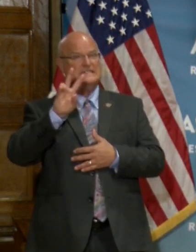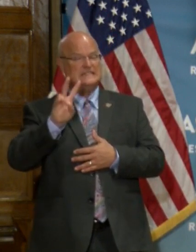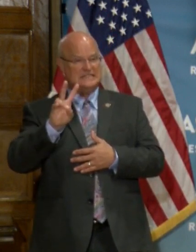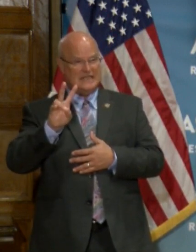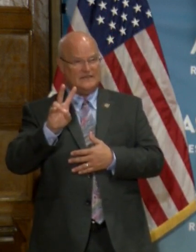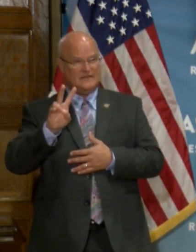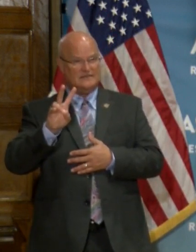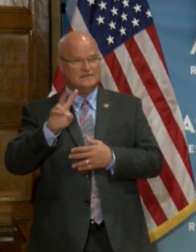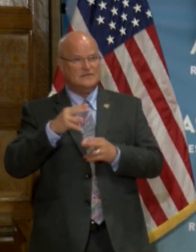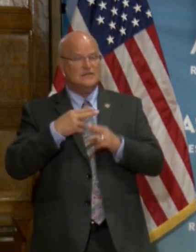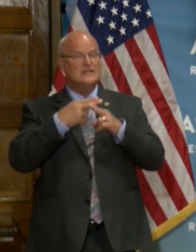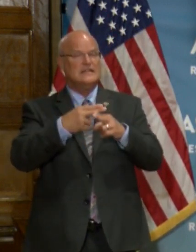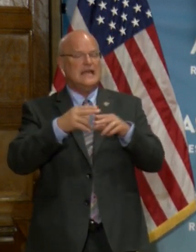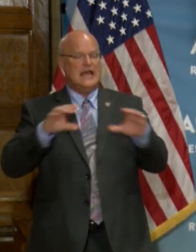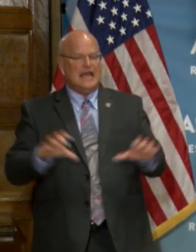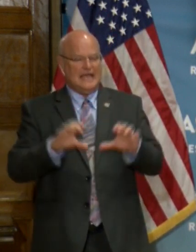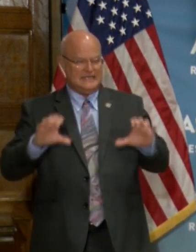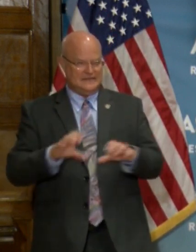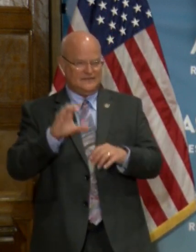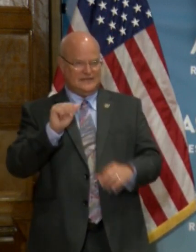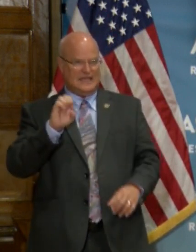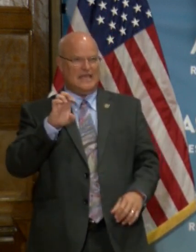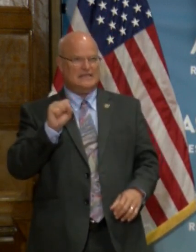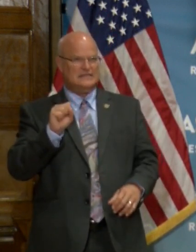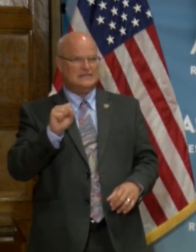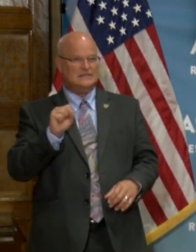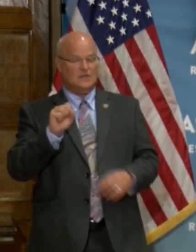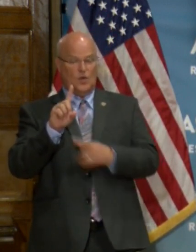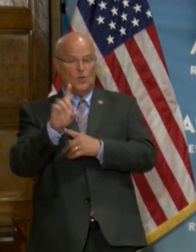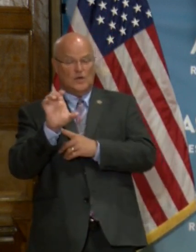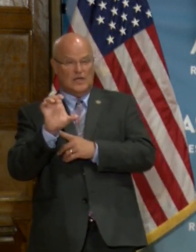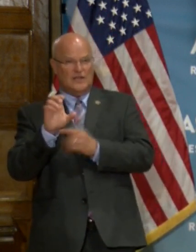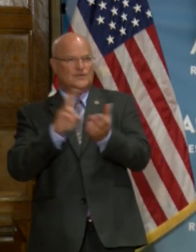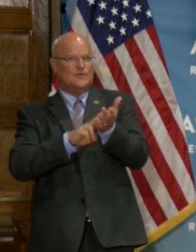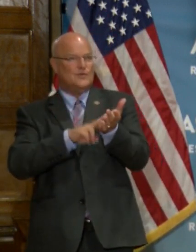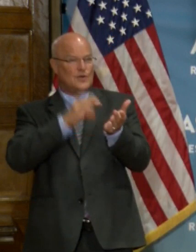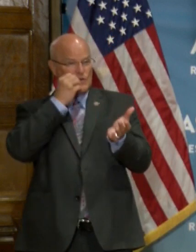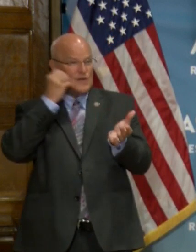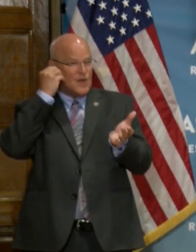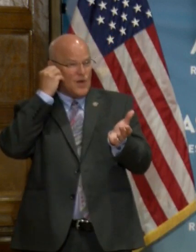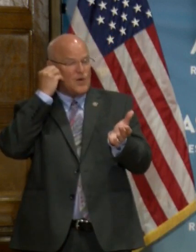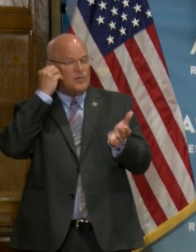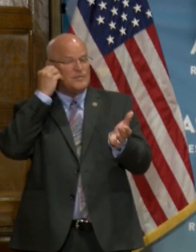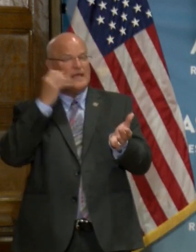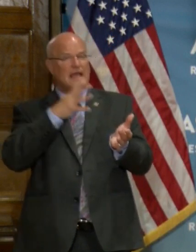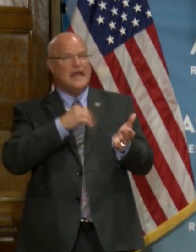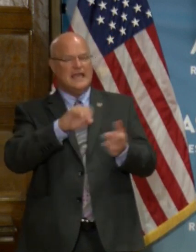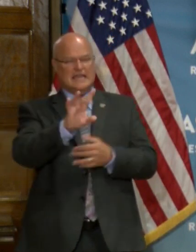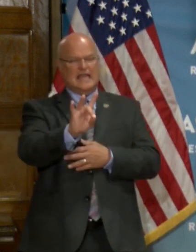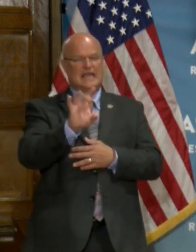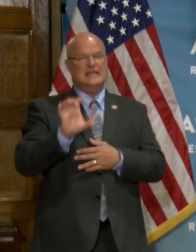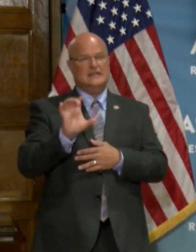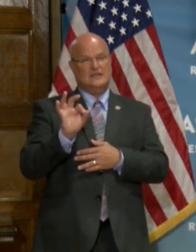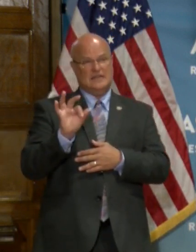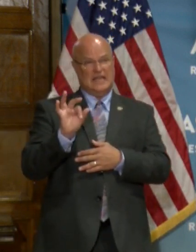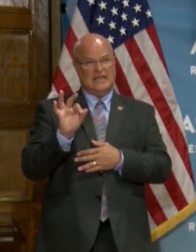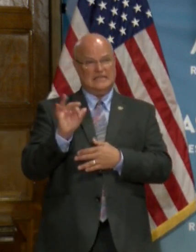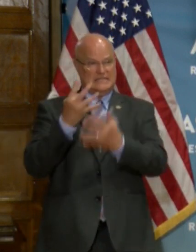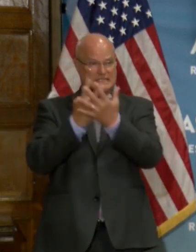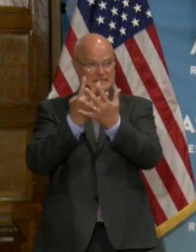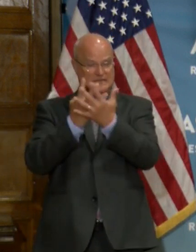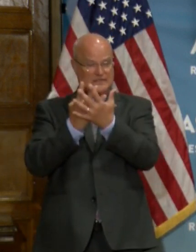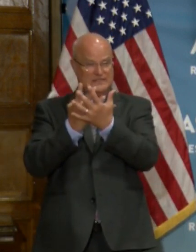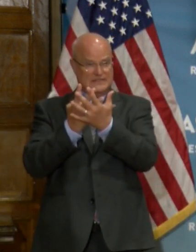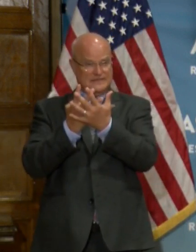5,567 are active cases. 100 of those are in a nursing home. At least 819 of those are in